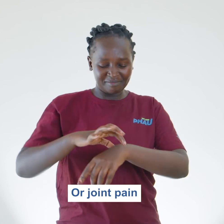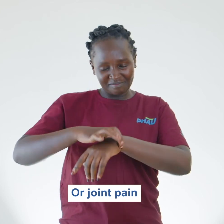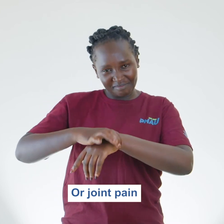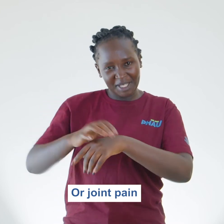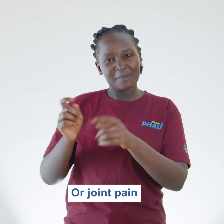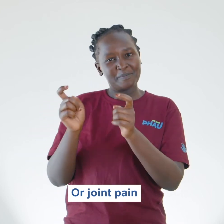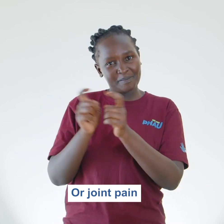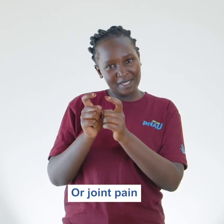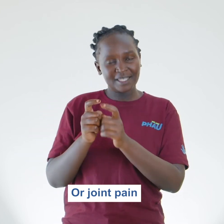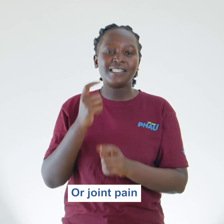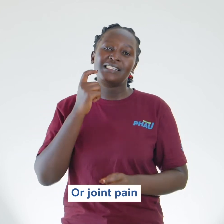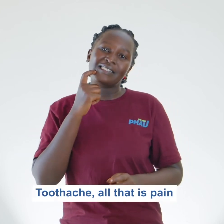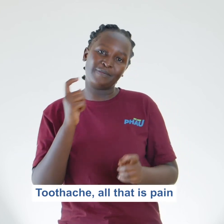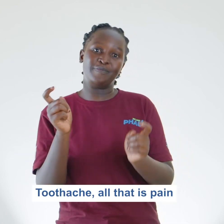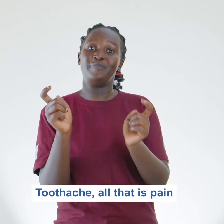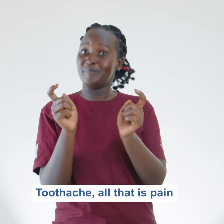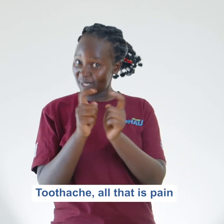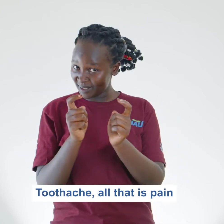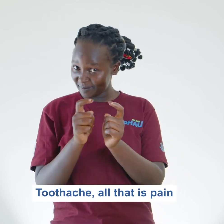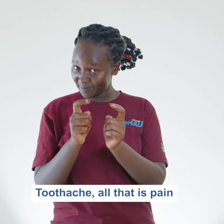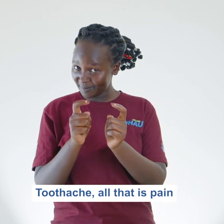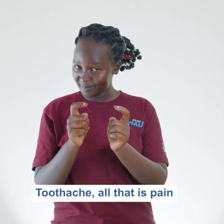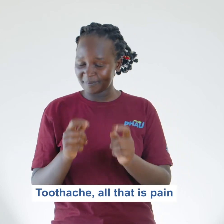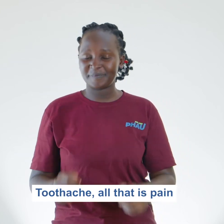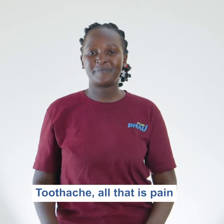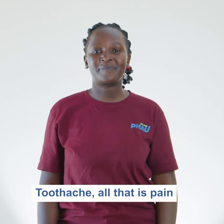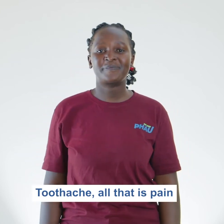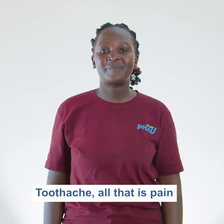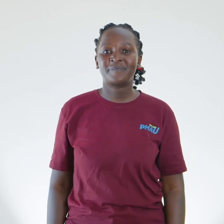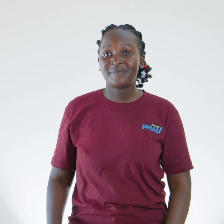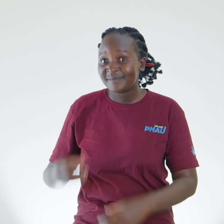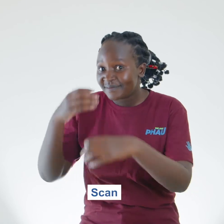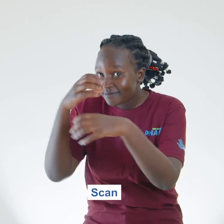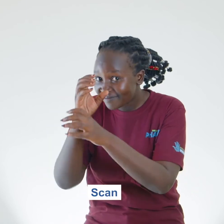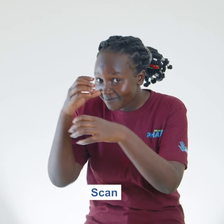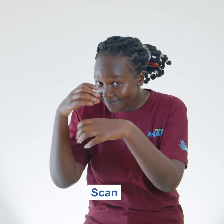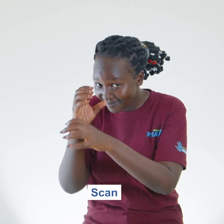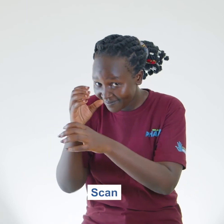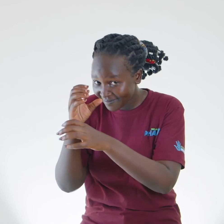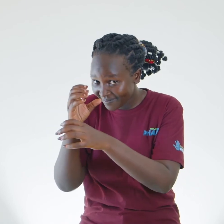or joint pain. Toothache, all that is pain. Scan.